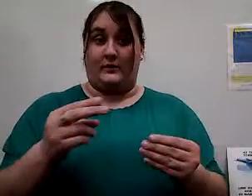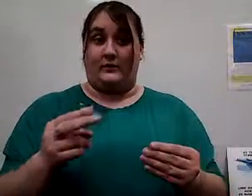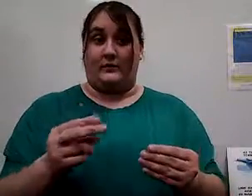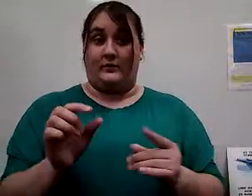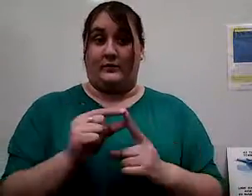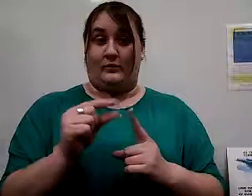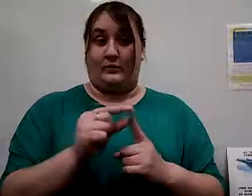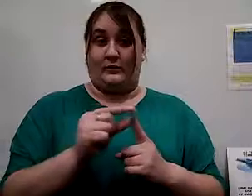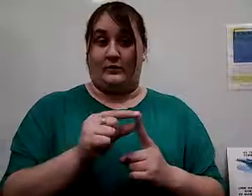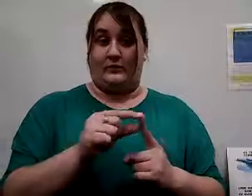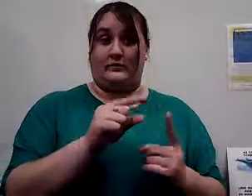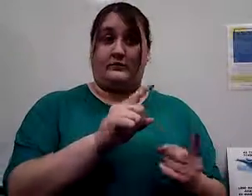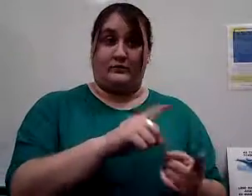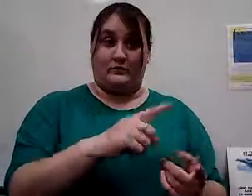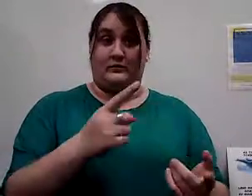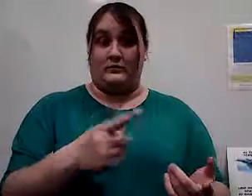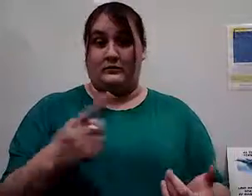down as we go.